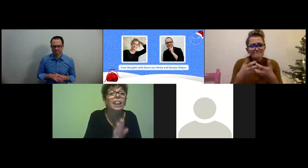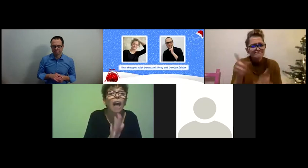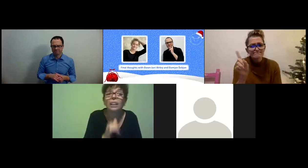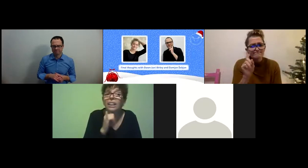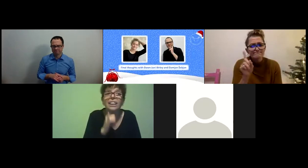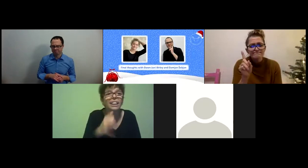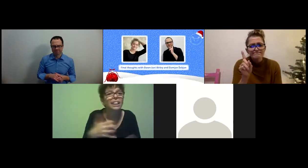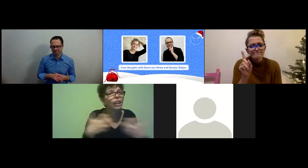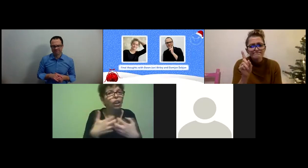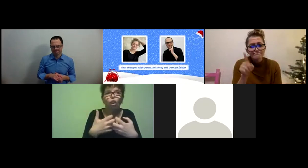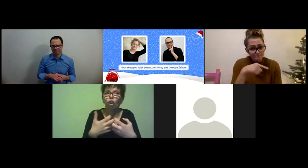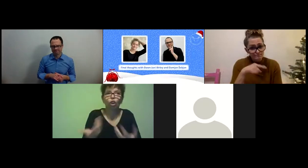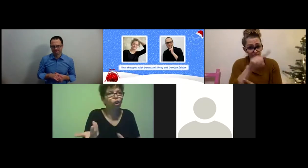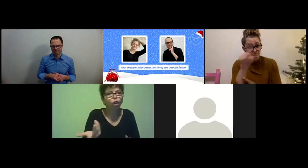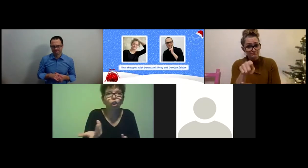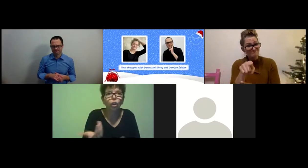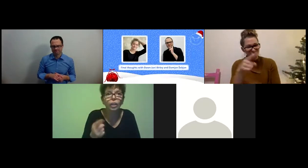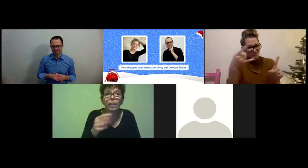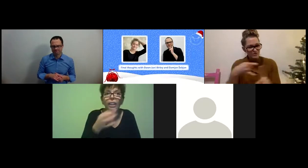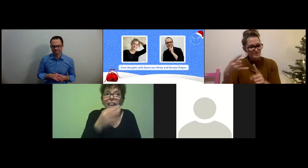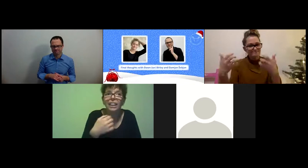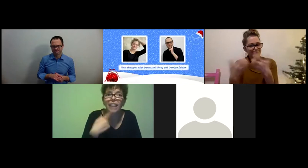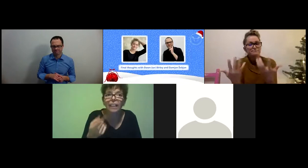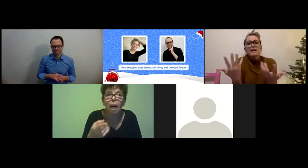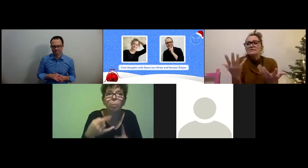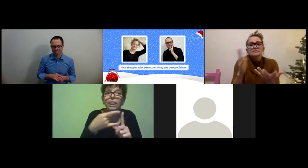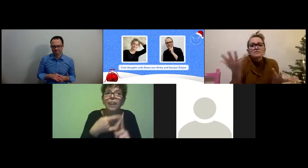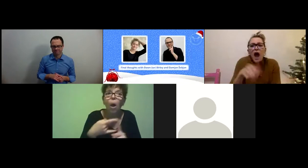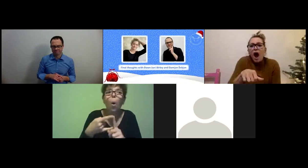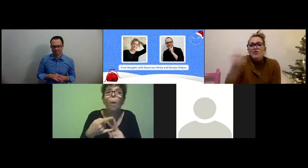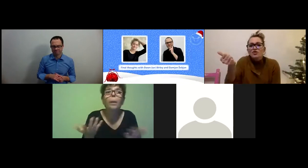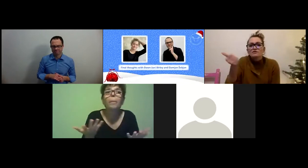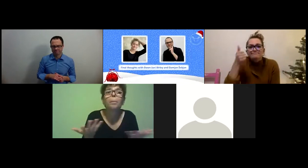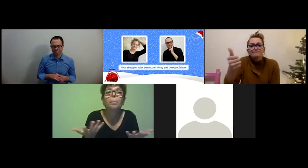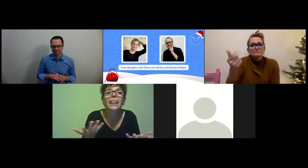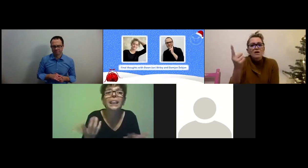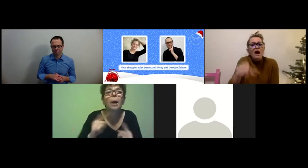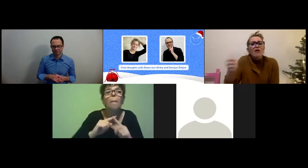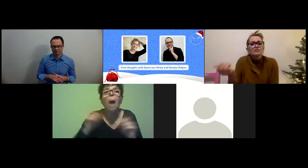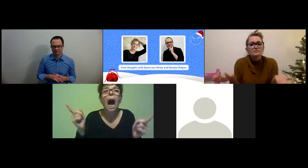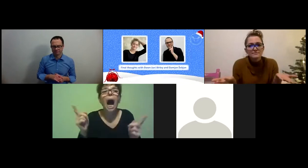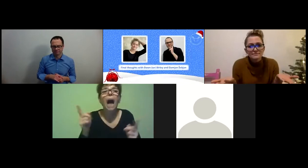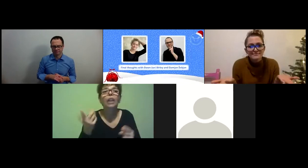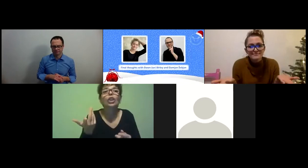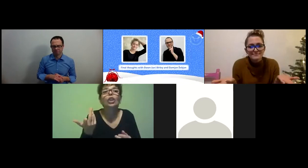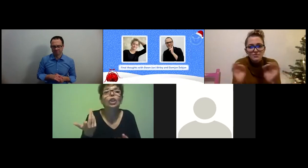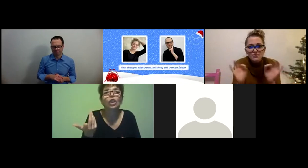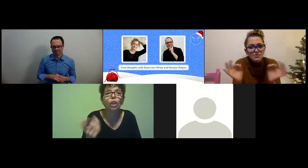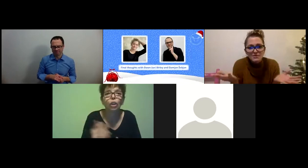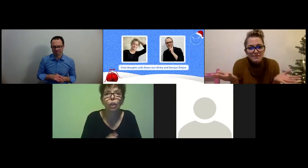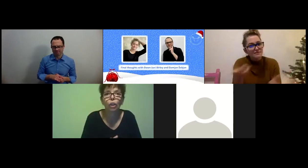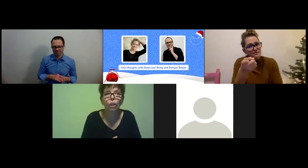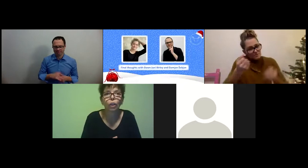is still more hearing friendly. It's not deaf friendly yet, but we don't have